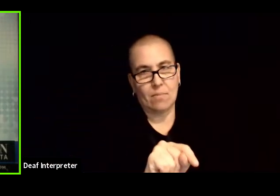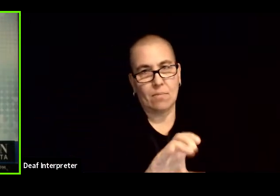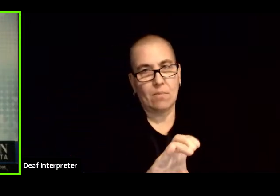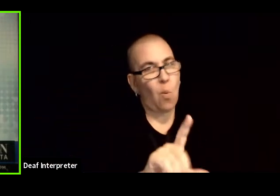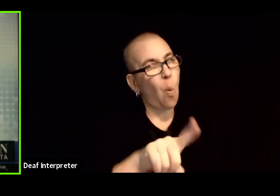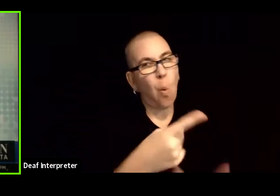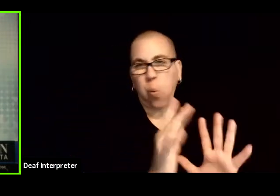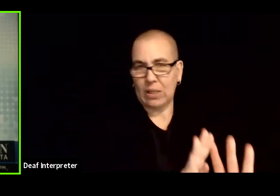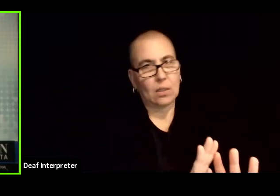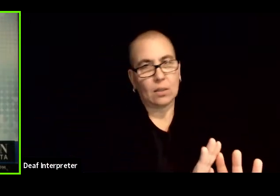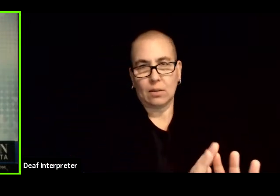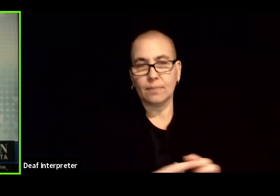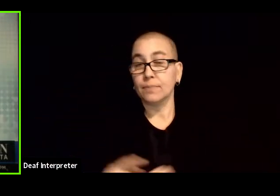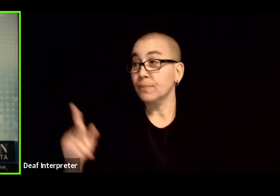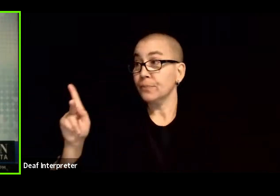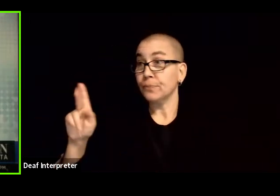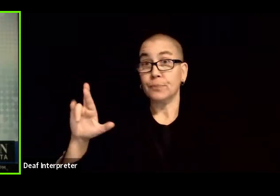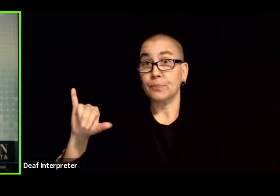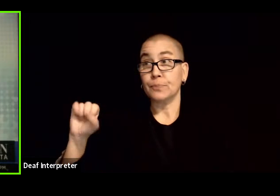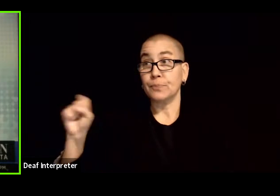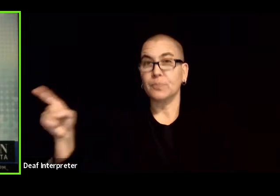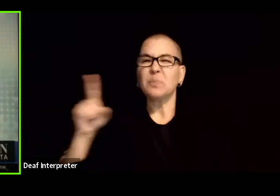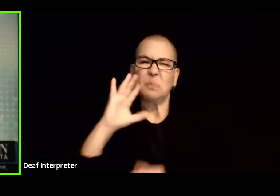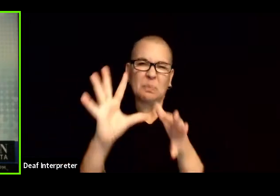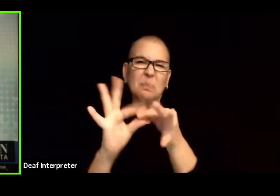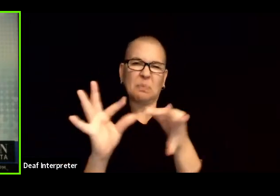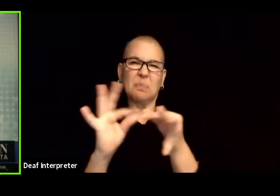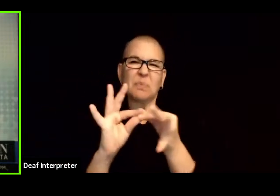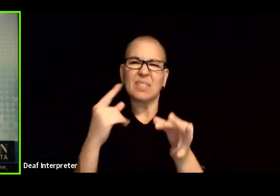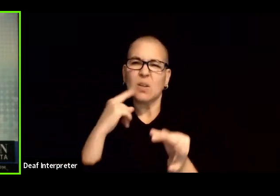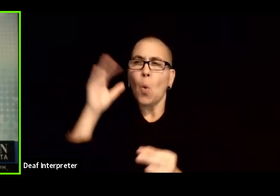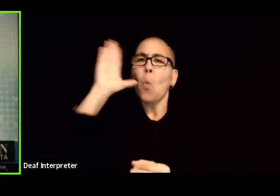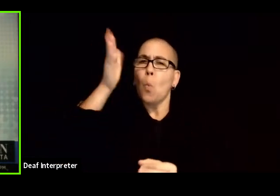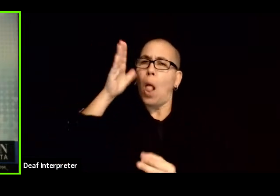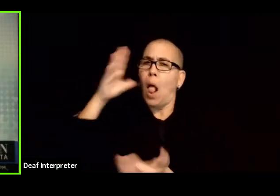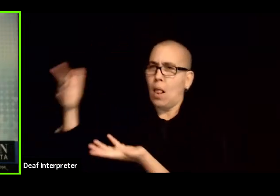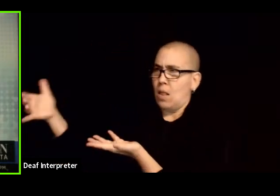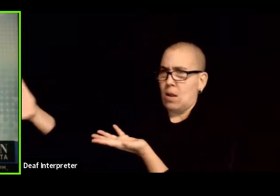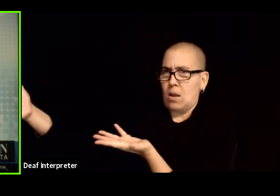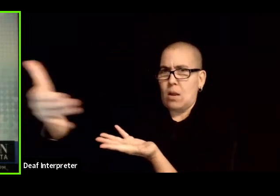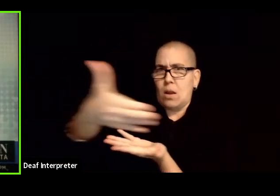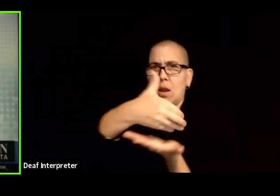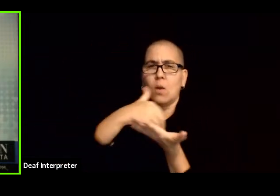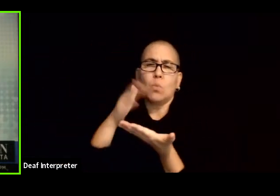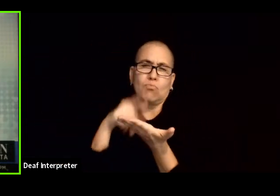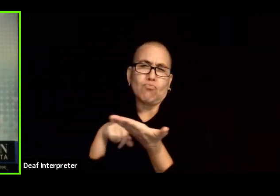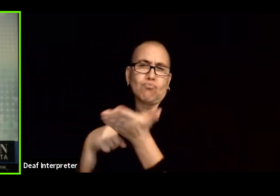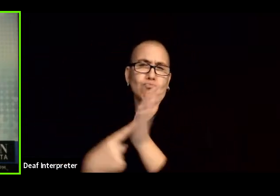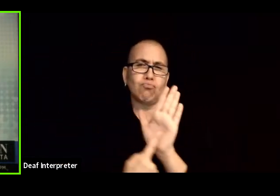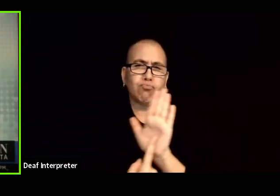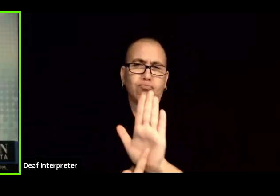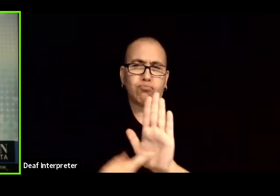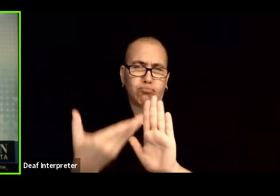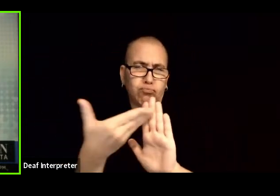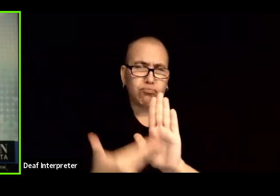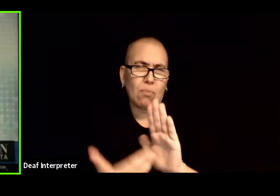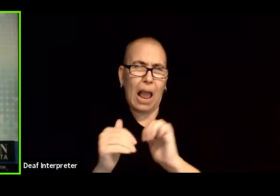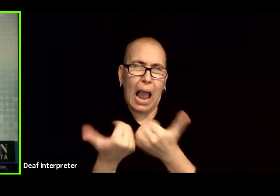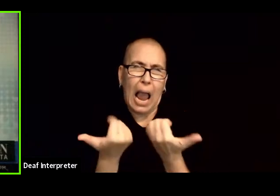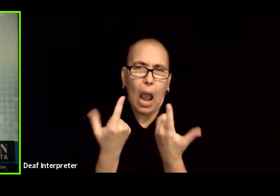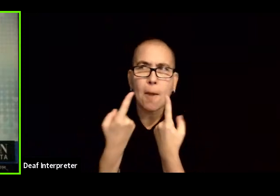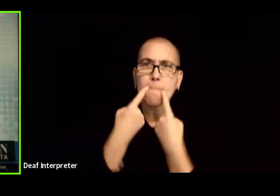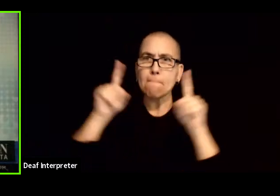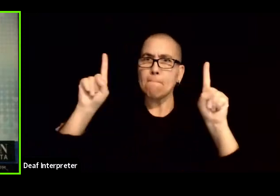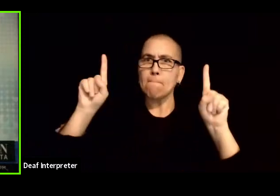on how that's going and some kind of additional next steps that we're planning to take, just given the vulnerability